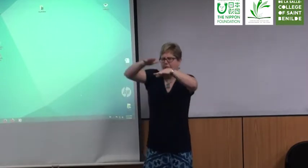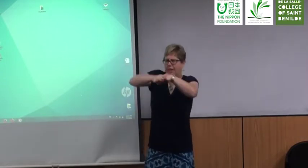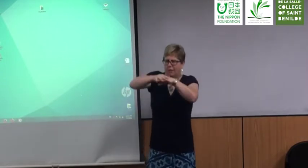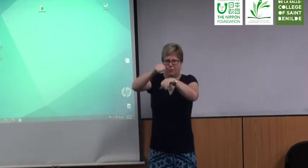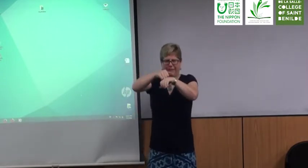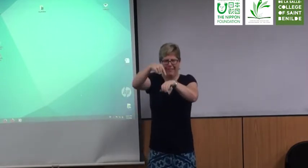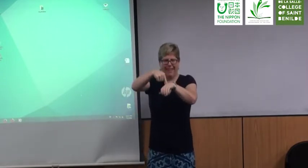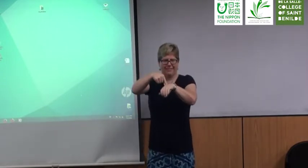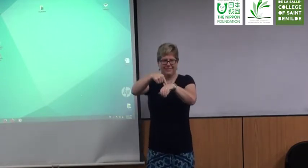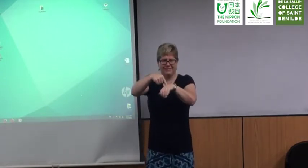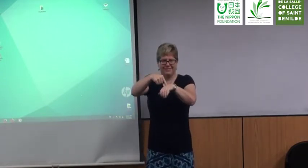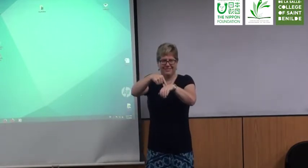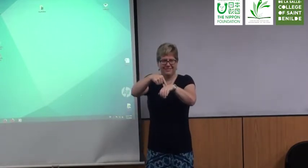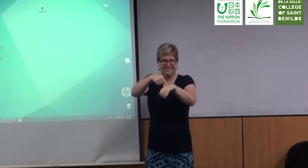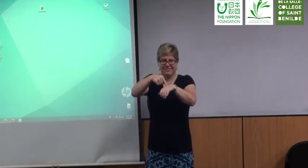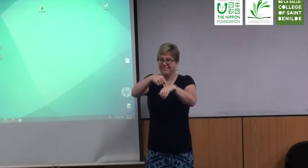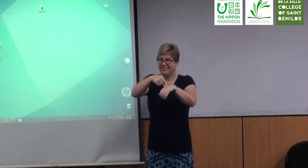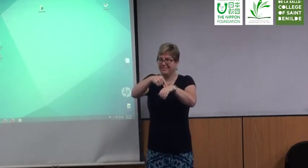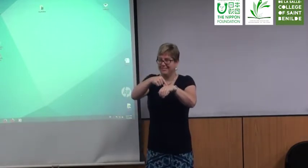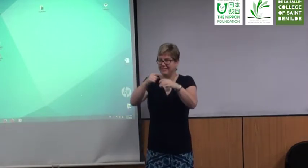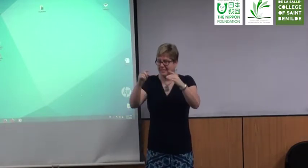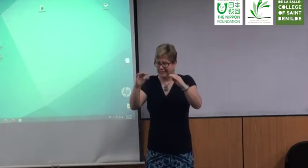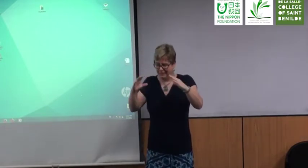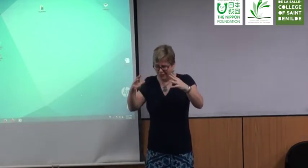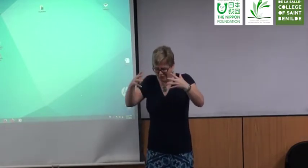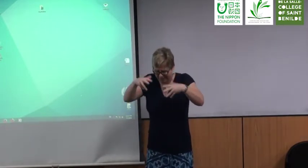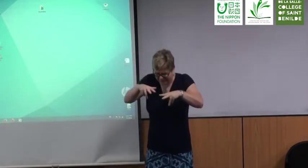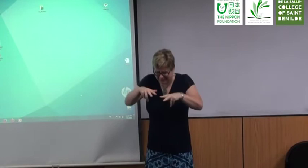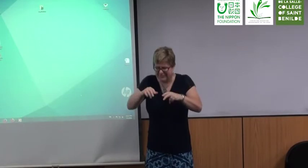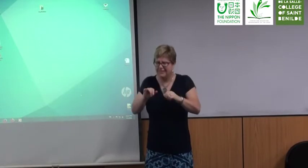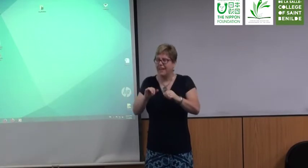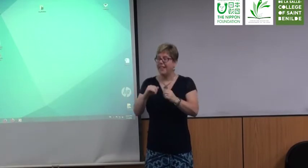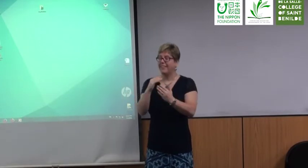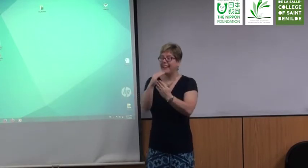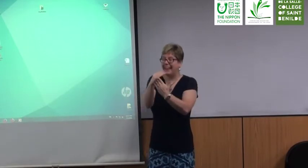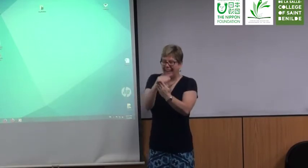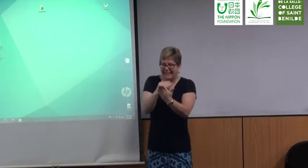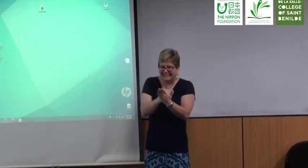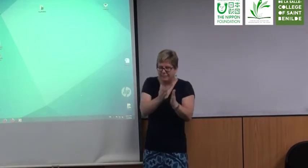And we incorporated a language pad from yesterday on top of that.